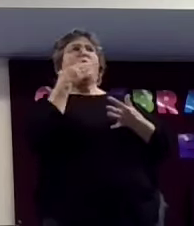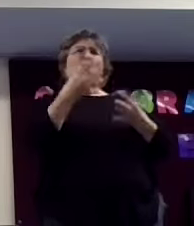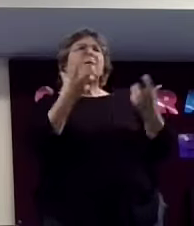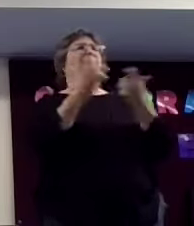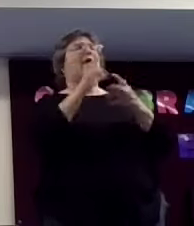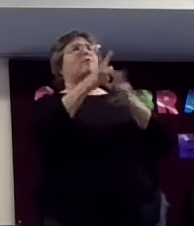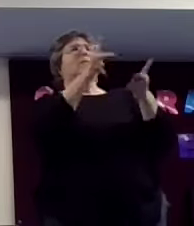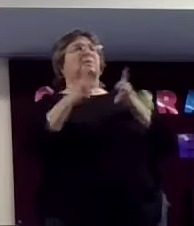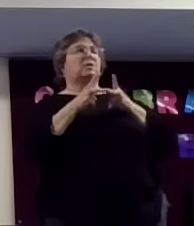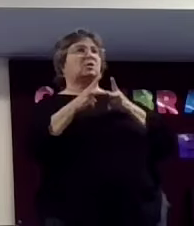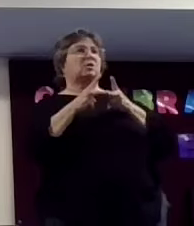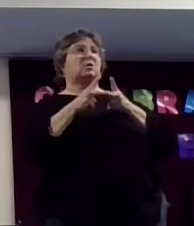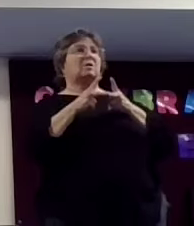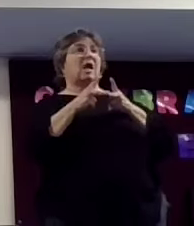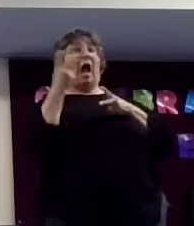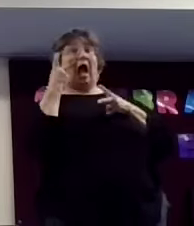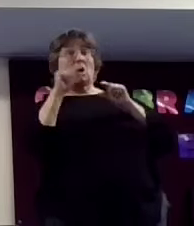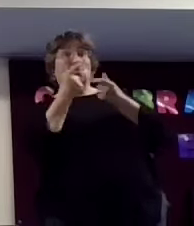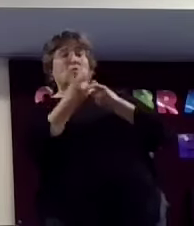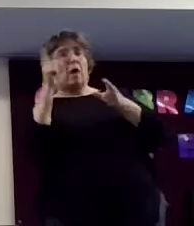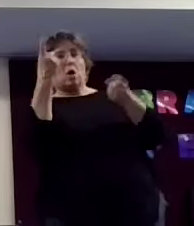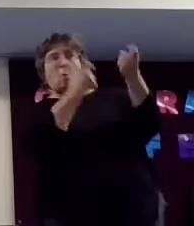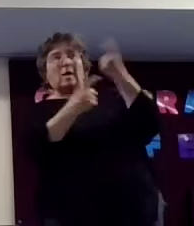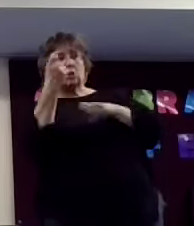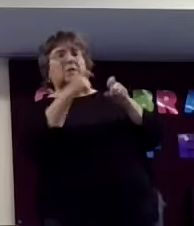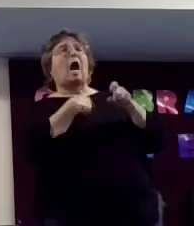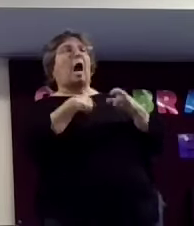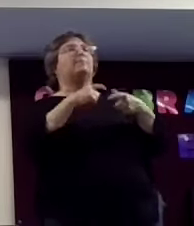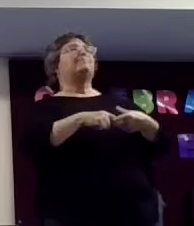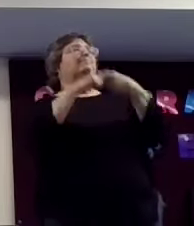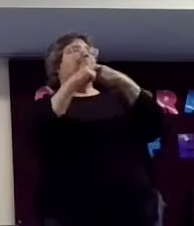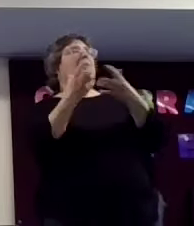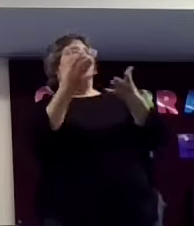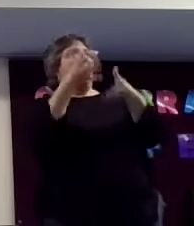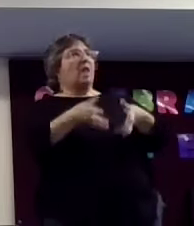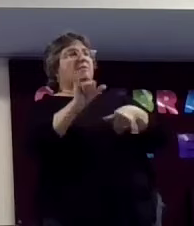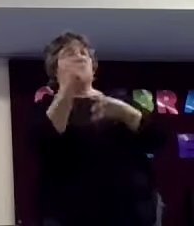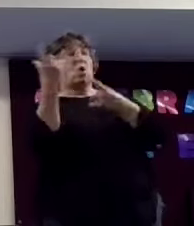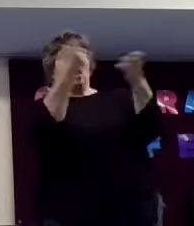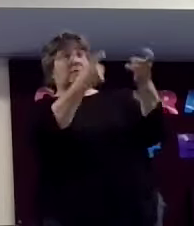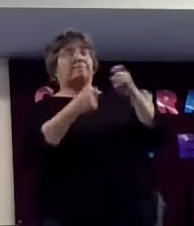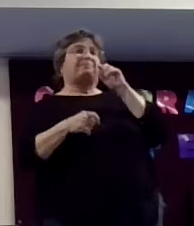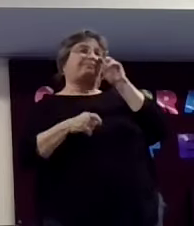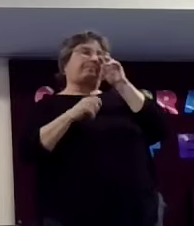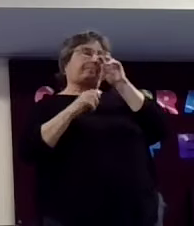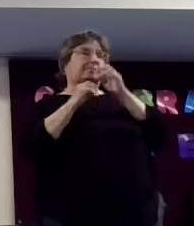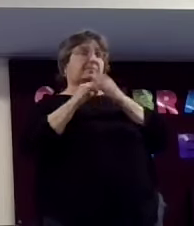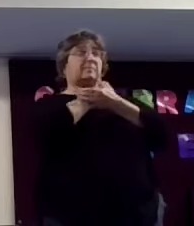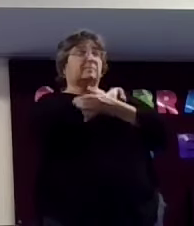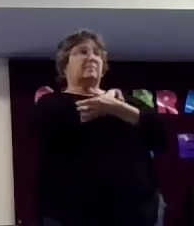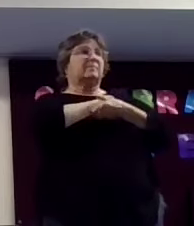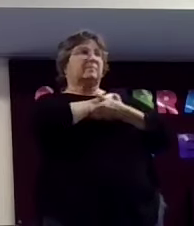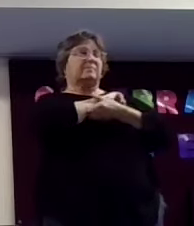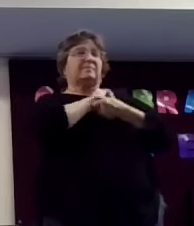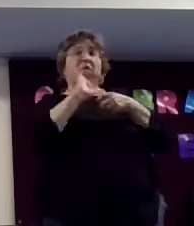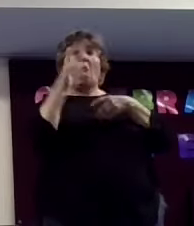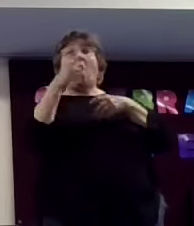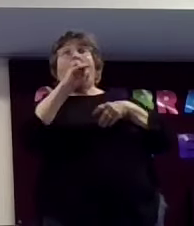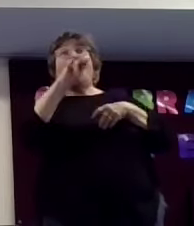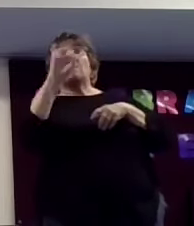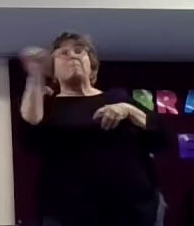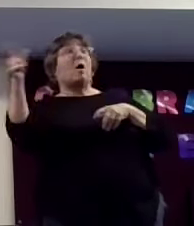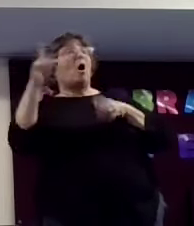this position. So I saw from the last group, you guys have a lot of questions, so I'll just leave it at that. And do we have any questions? Or were they all for